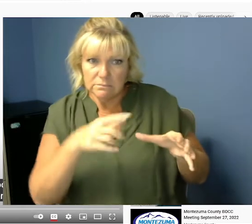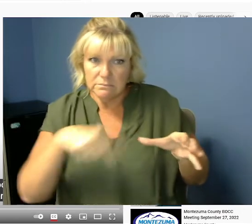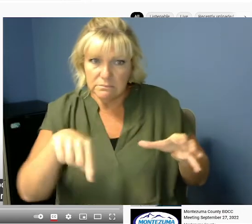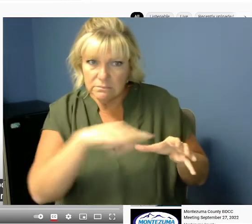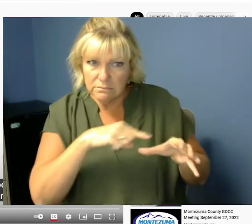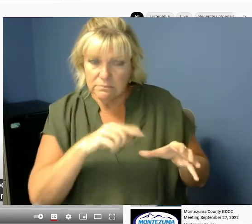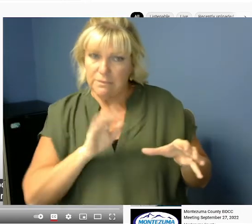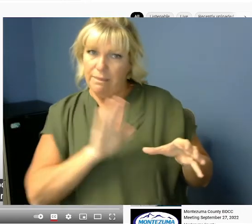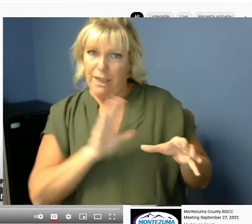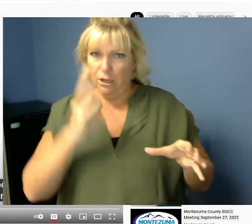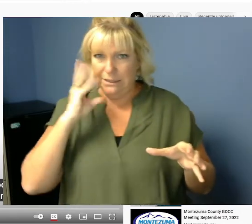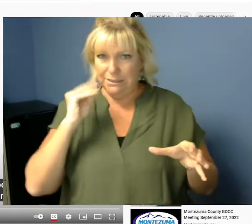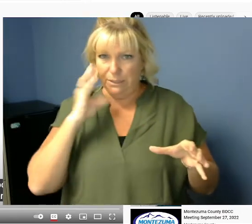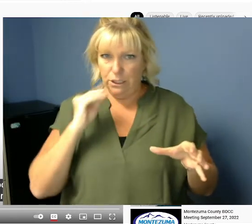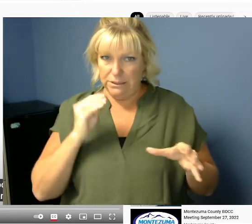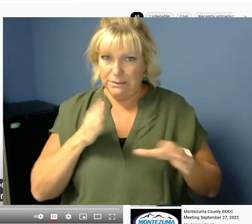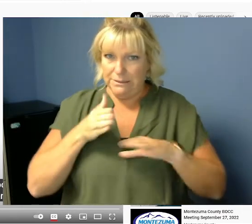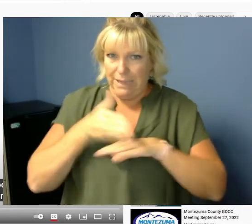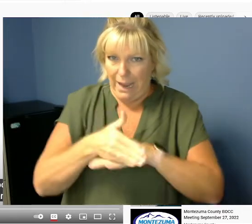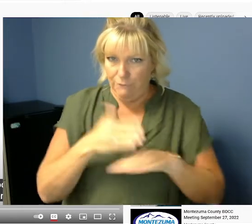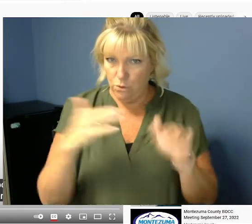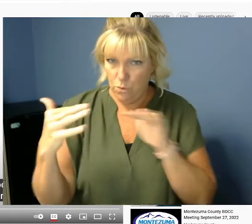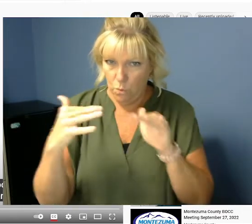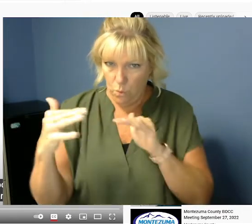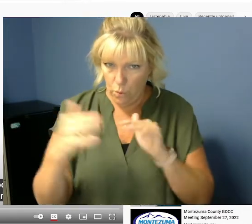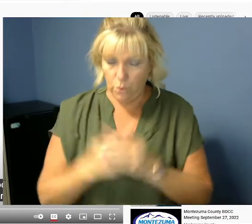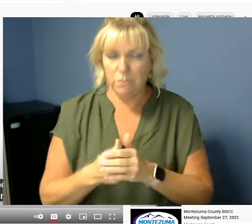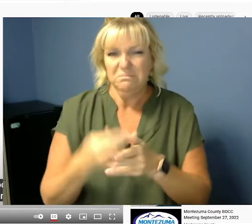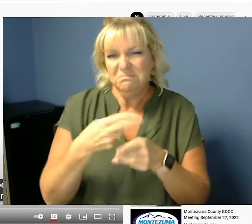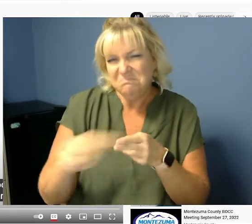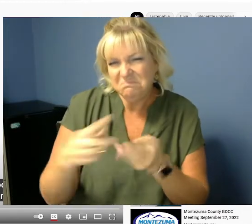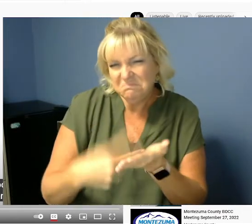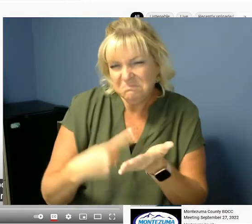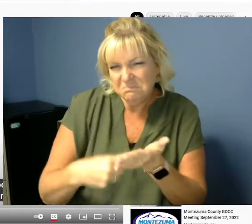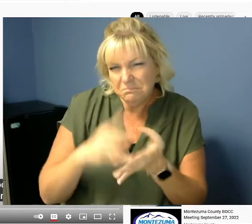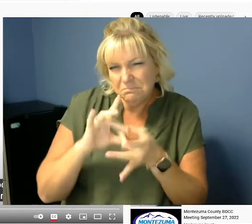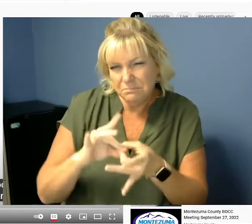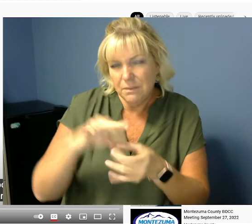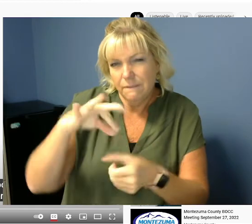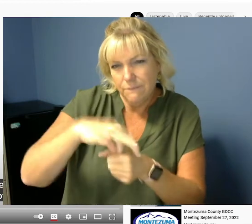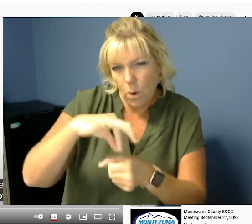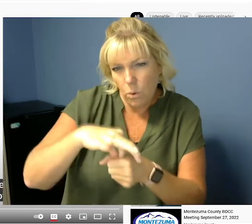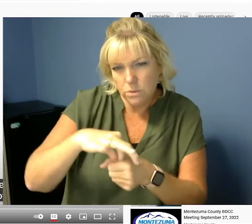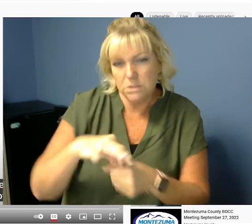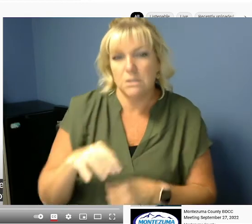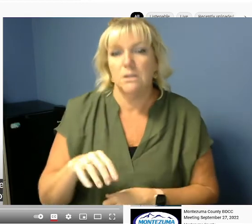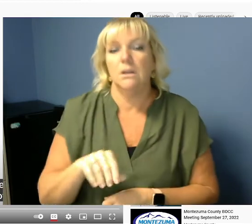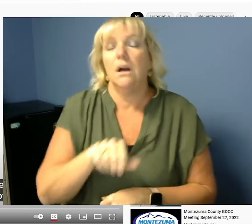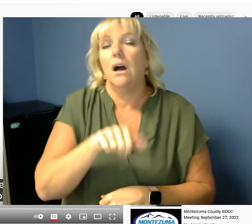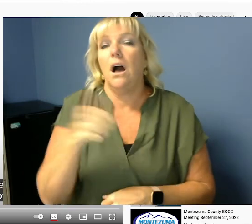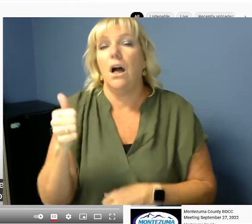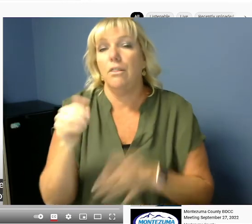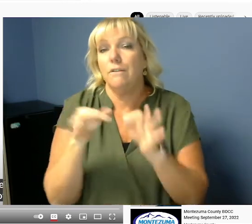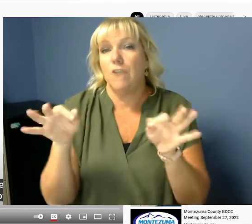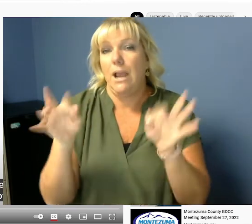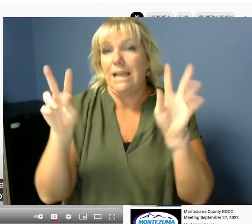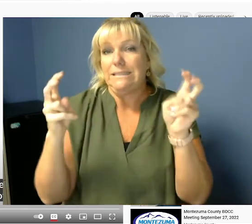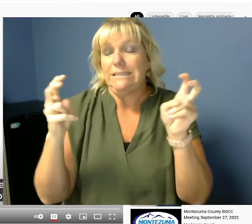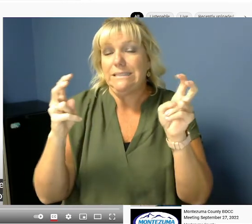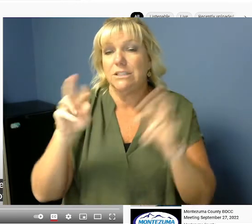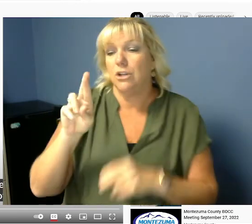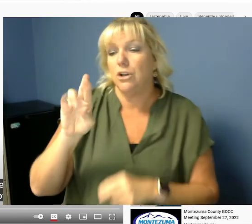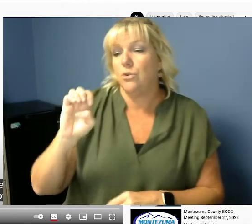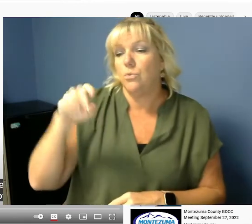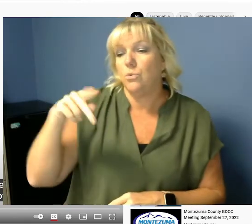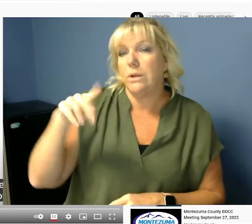Have a little bit of conversation about the vote. And then this phrase, Republican motherhood, is going to be key to